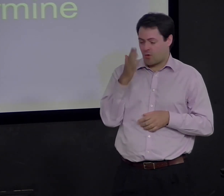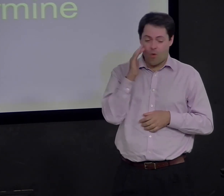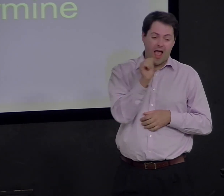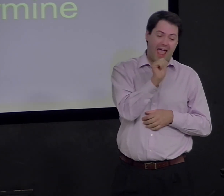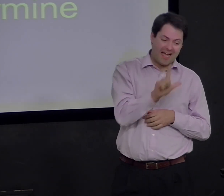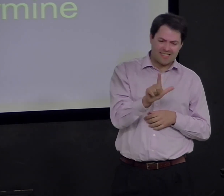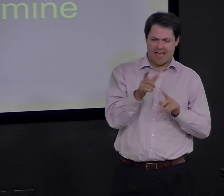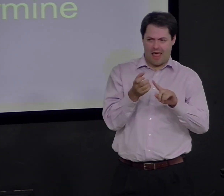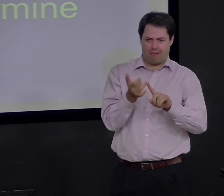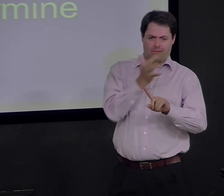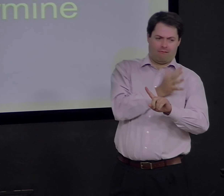typically, you know,